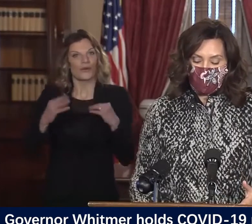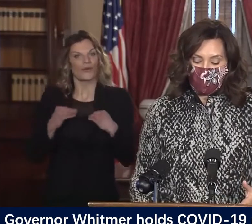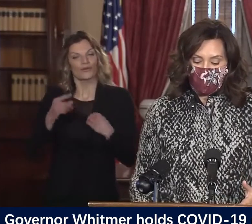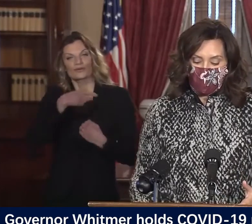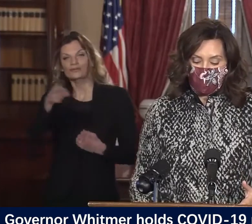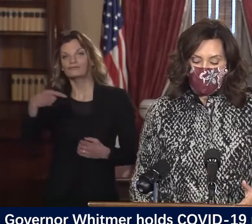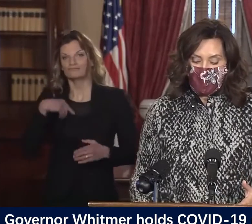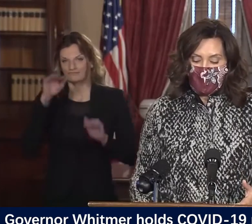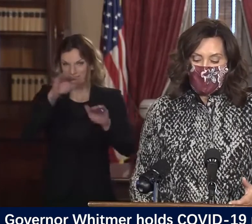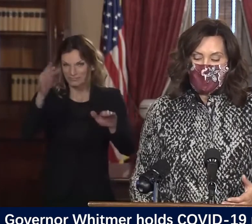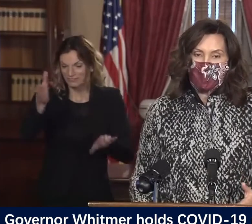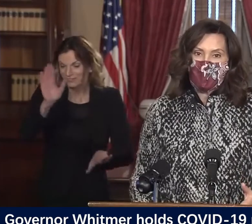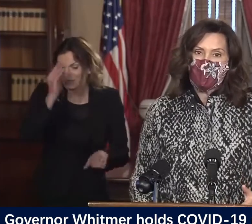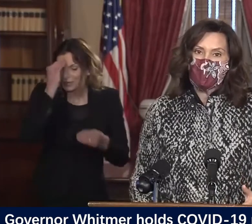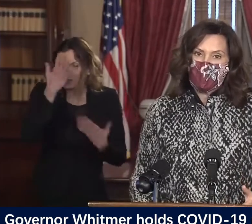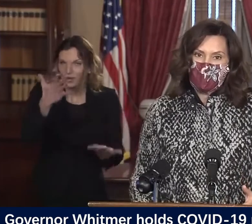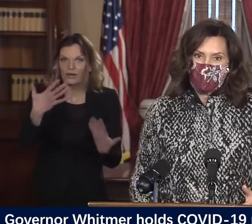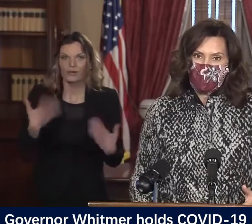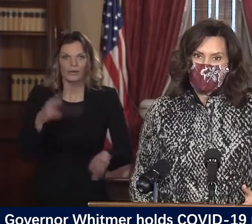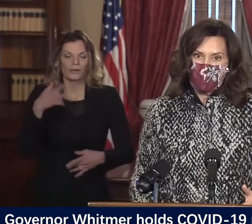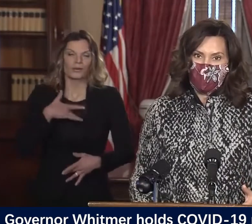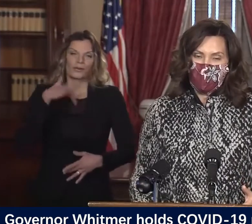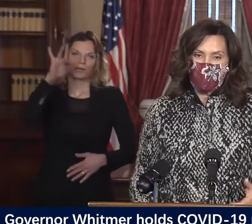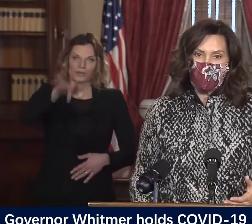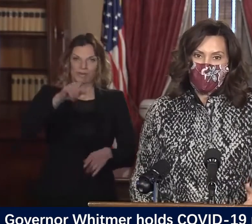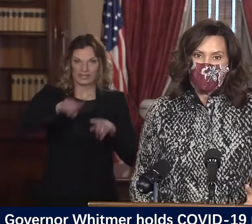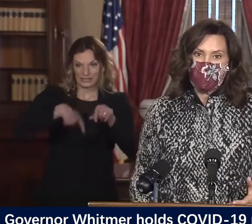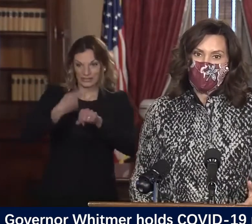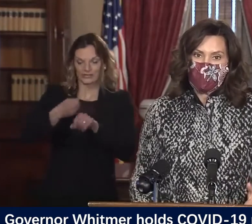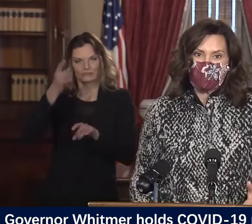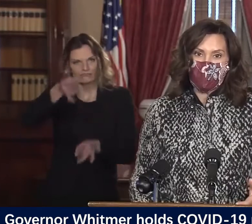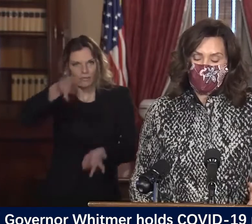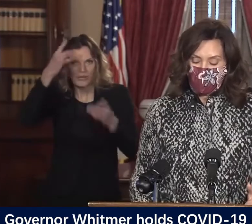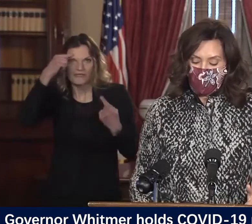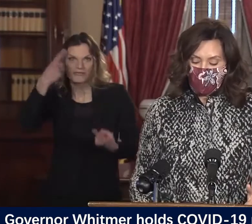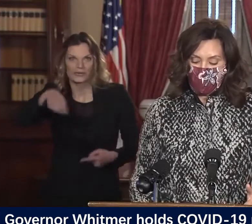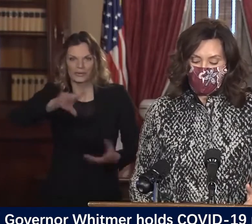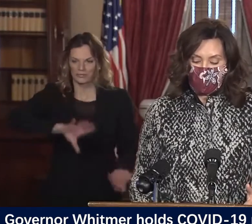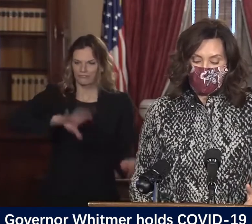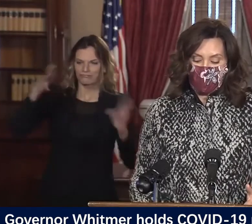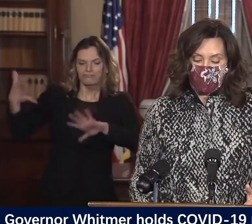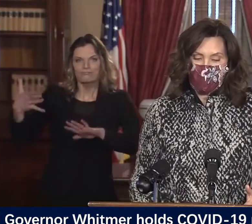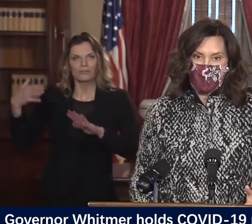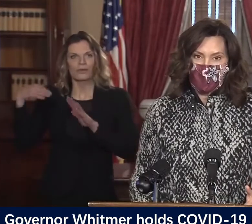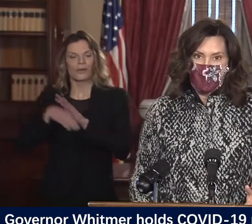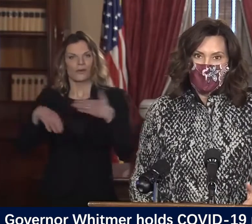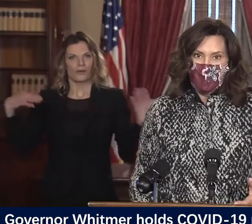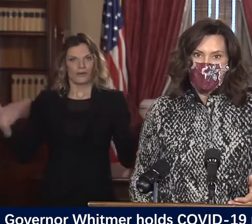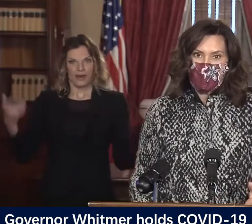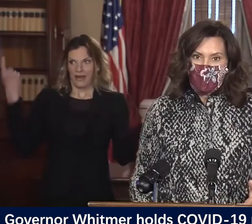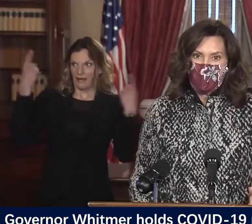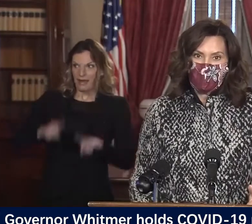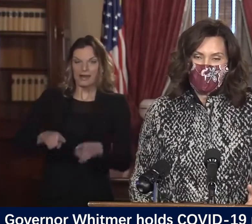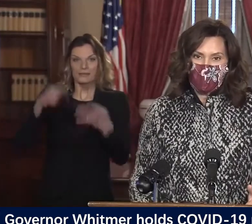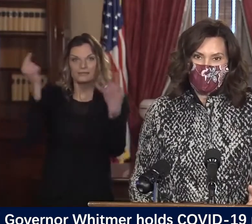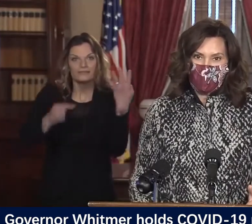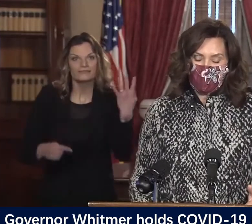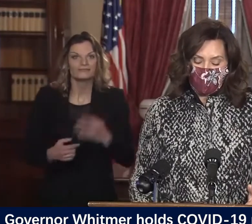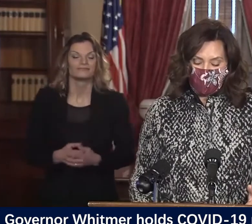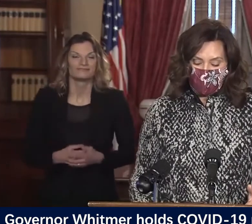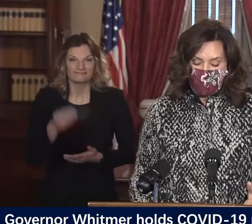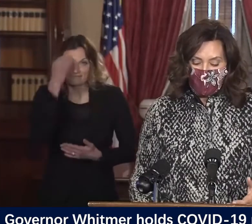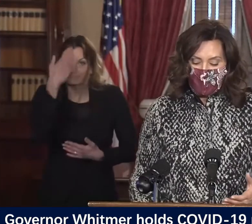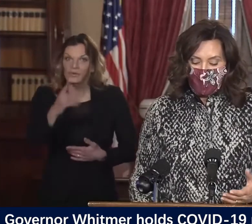incredible sacrifices that you've made this year in order for us to help save people's lives, and I appreciate